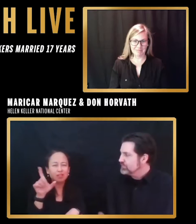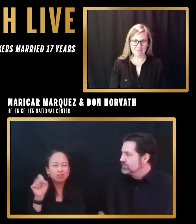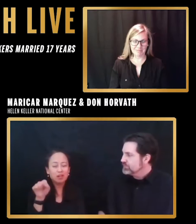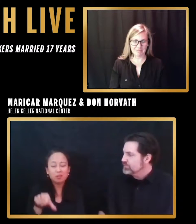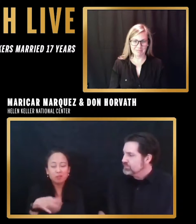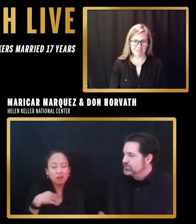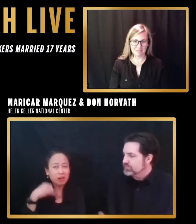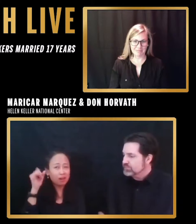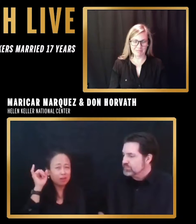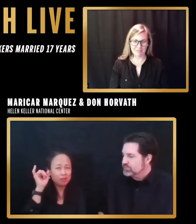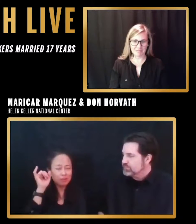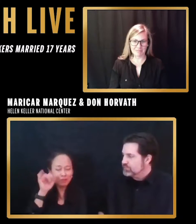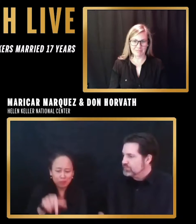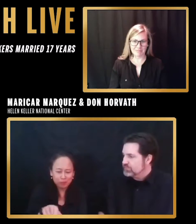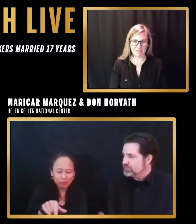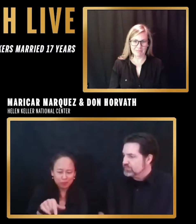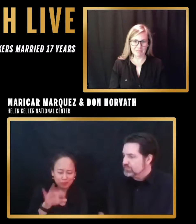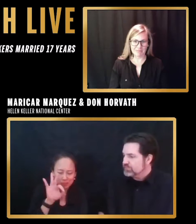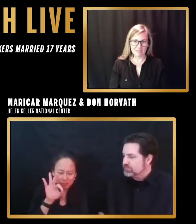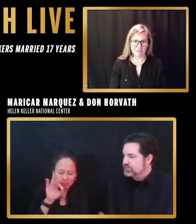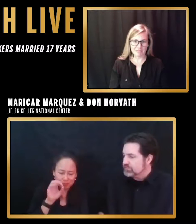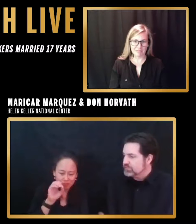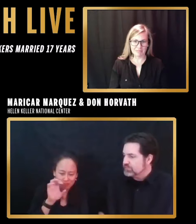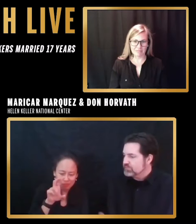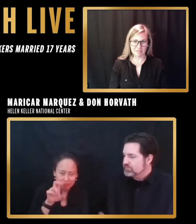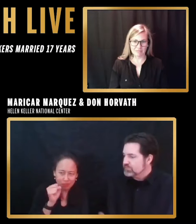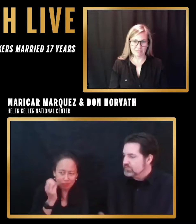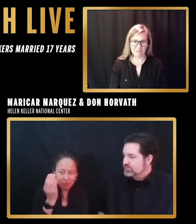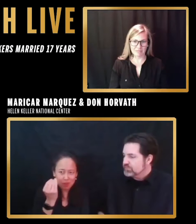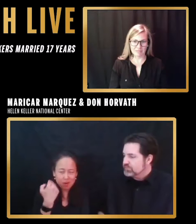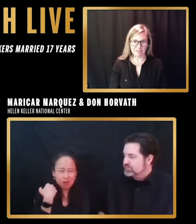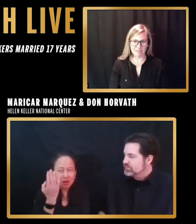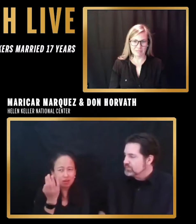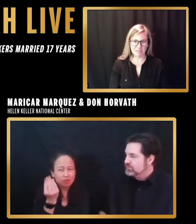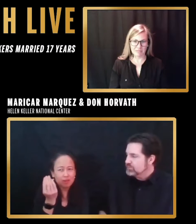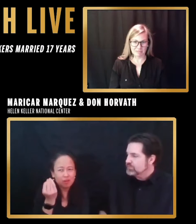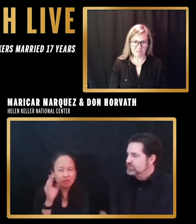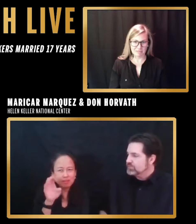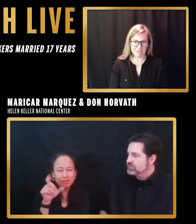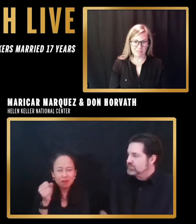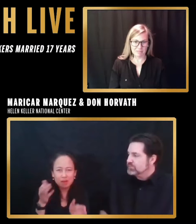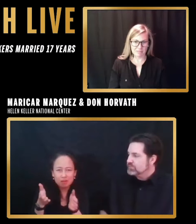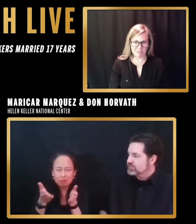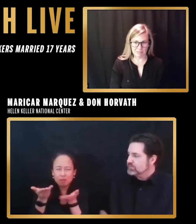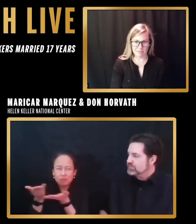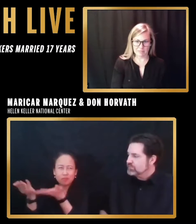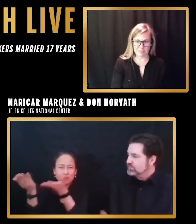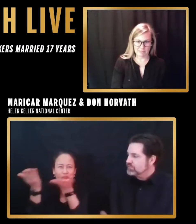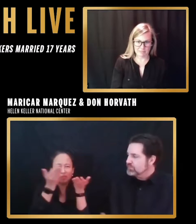the interpreters like, go ahead and make your comment or something like that. But